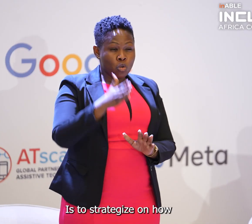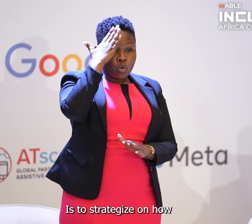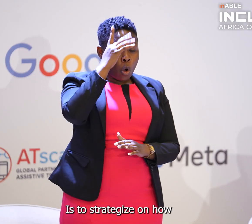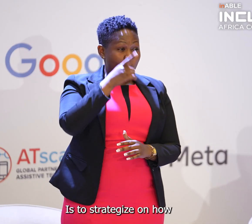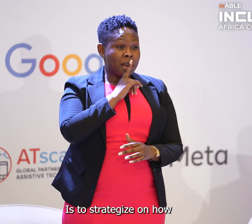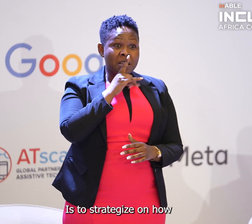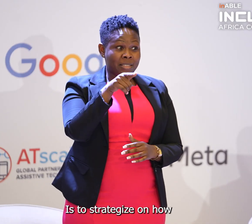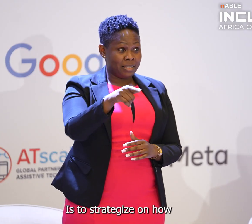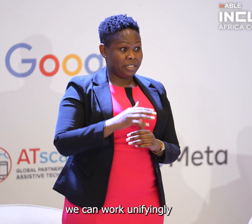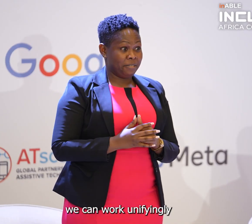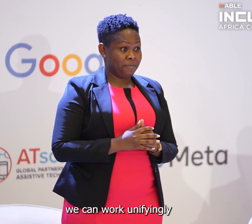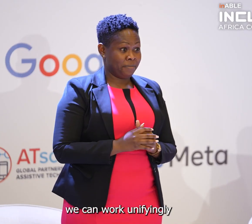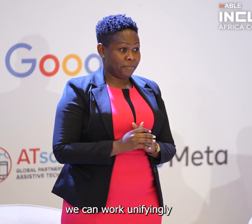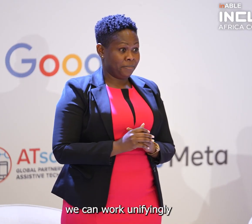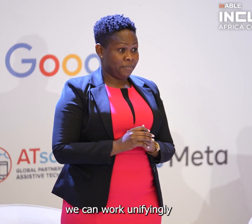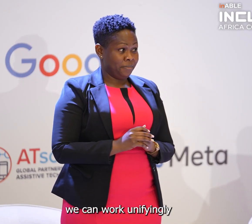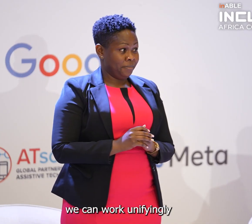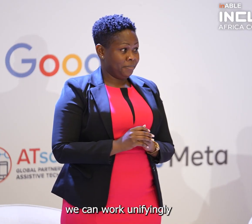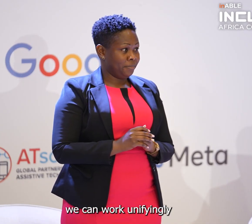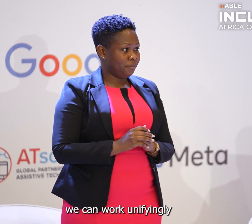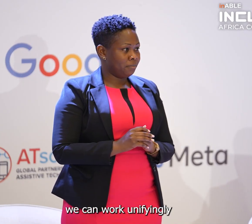is to strategize on how we can work